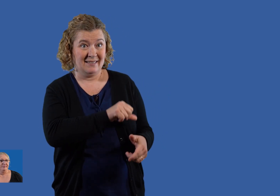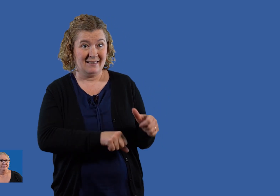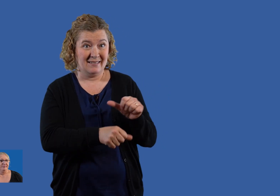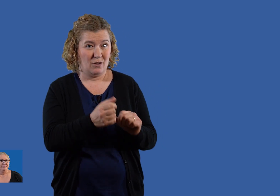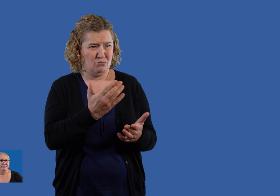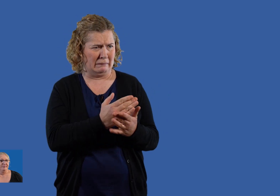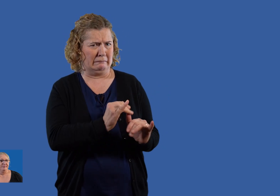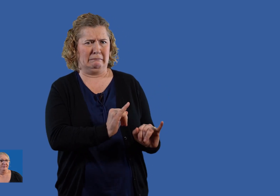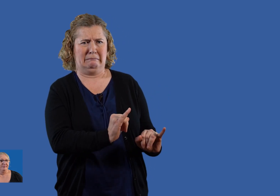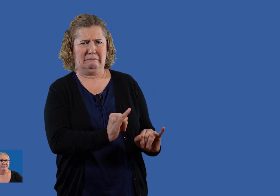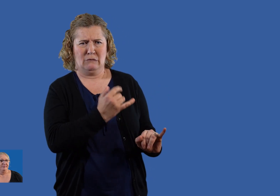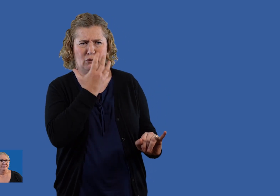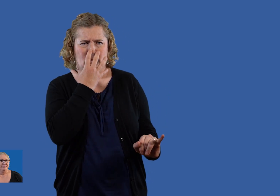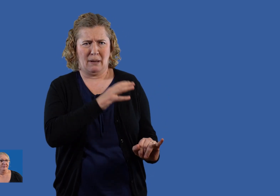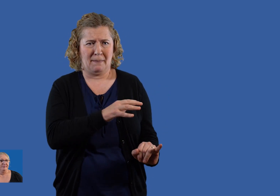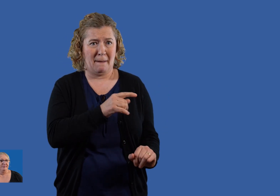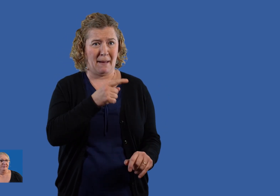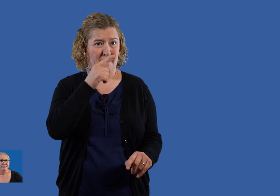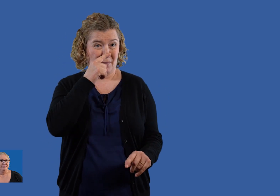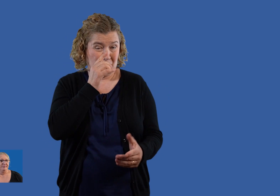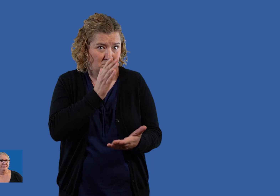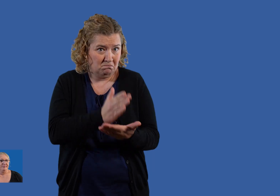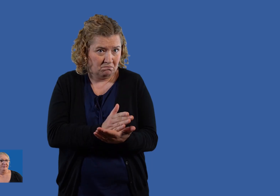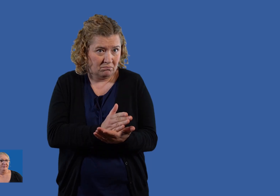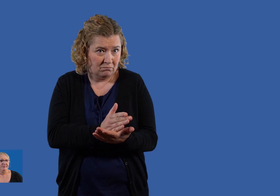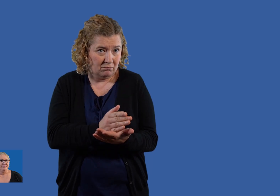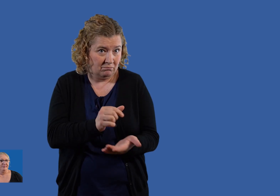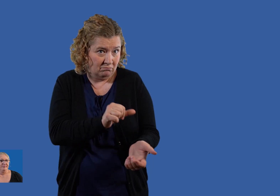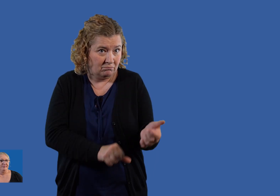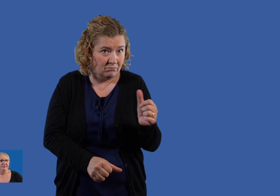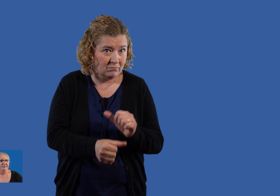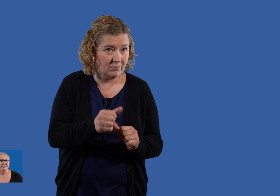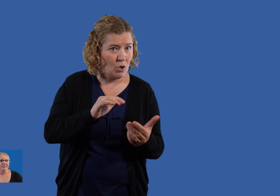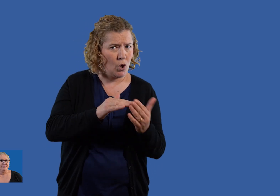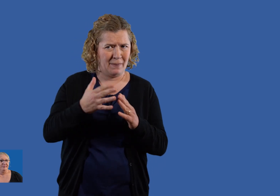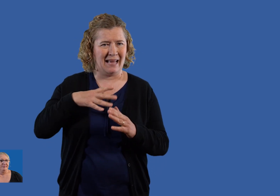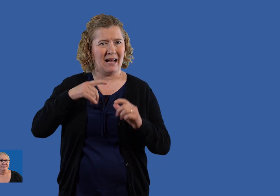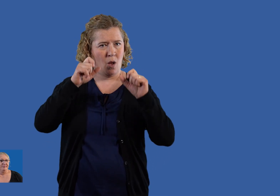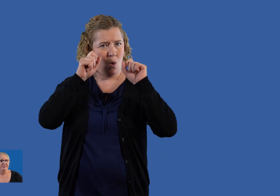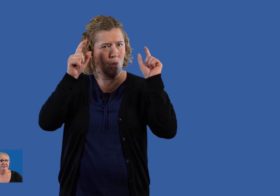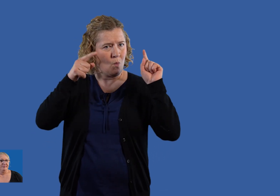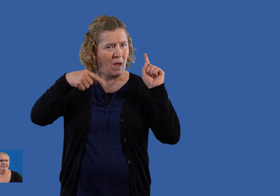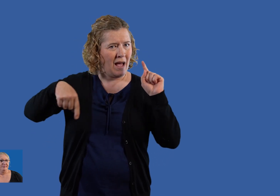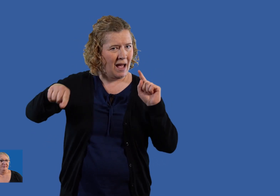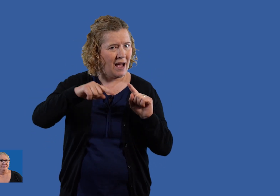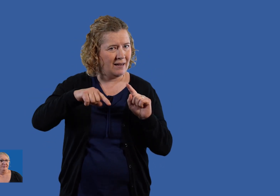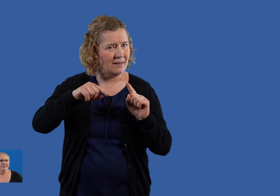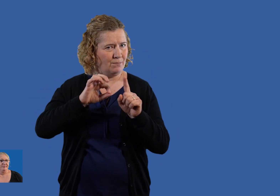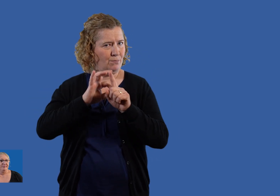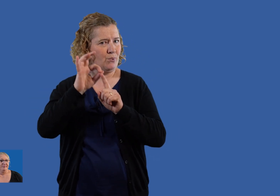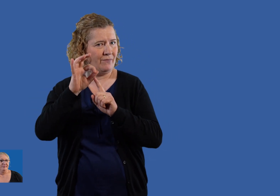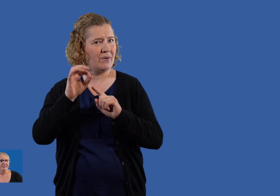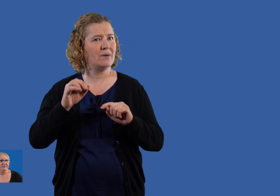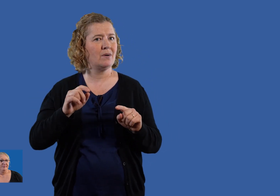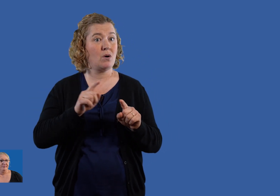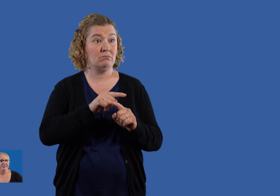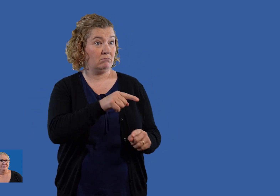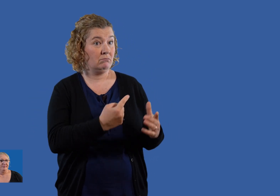as being a shameful act, but some people do suicide, and as we as a community need to have awareness of this and why it happens,